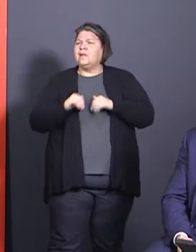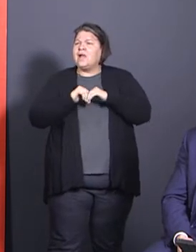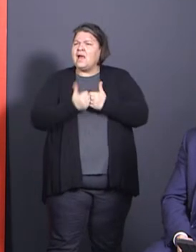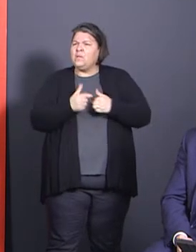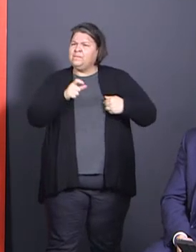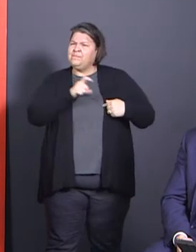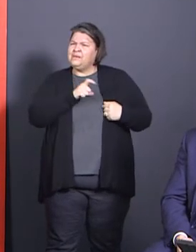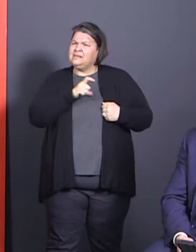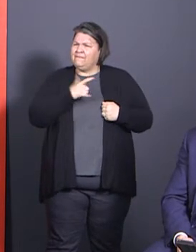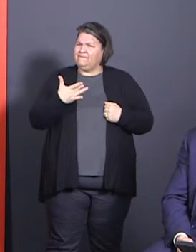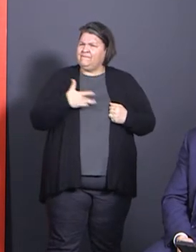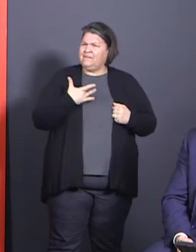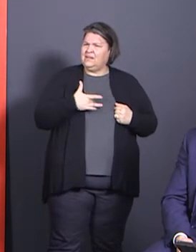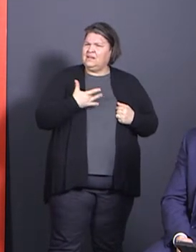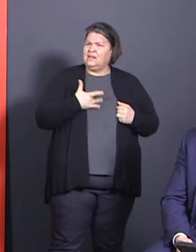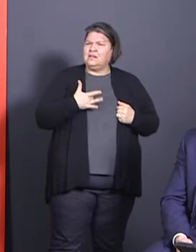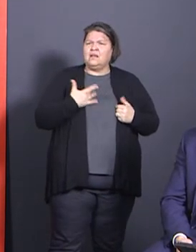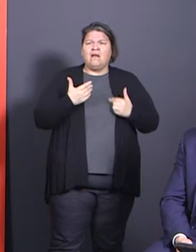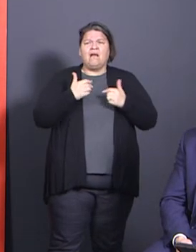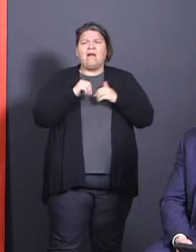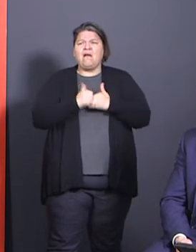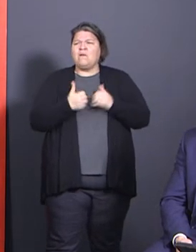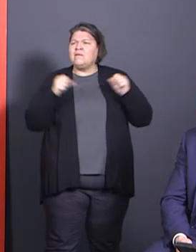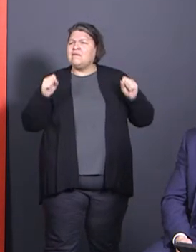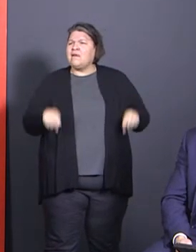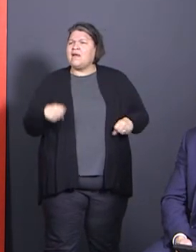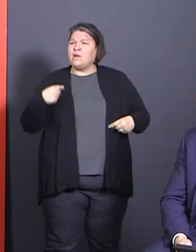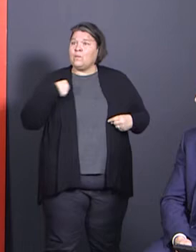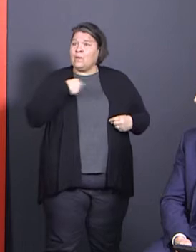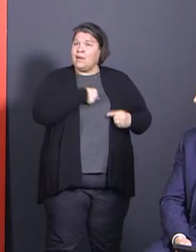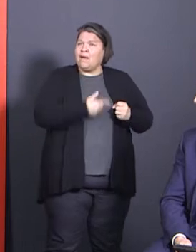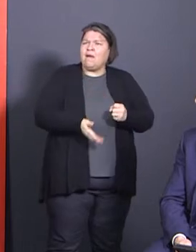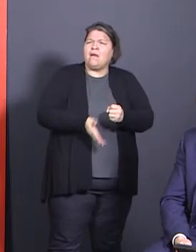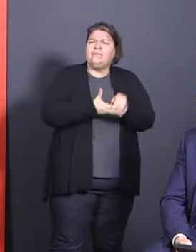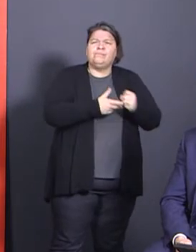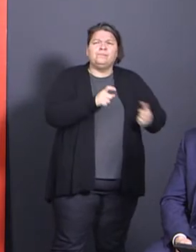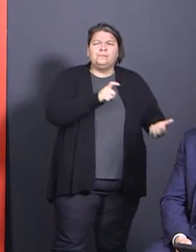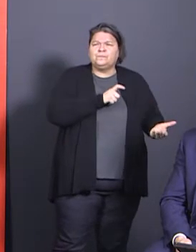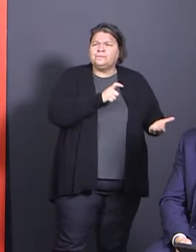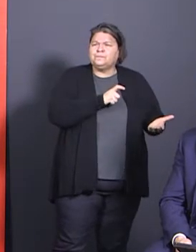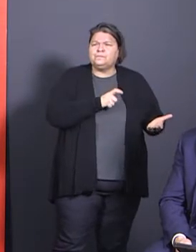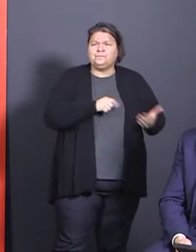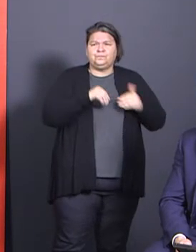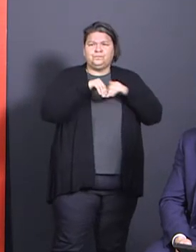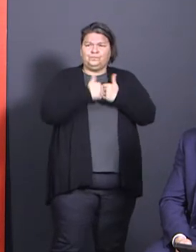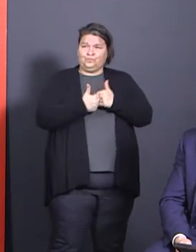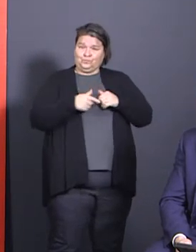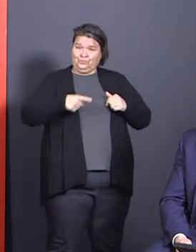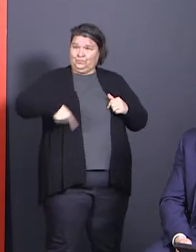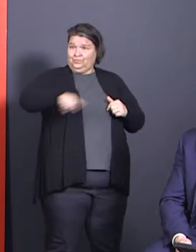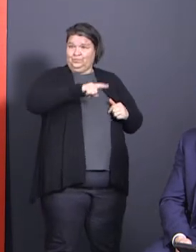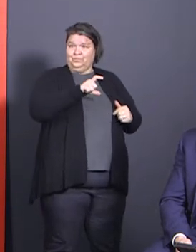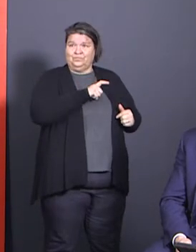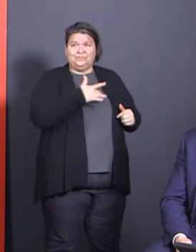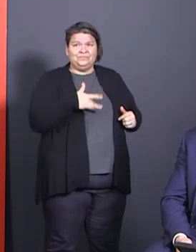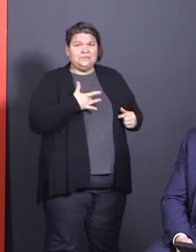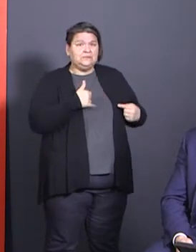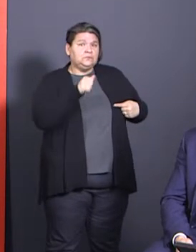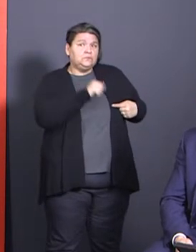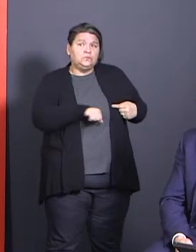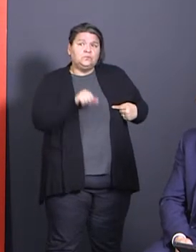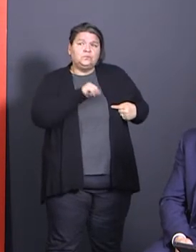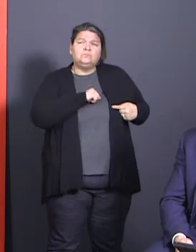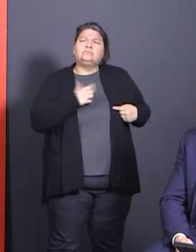they do to help them? What can you think of? And first, tell us a little bit about how the officers are feeling now as they encounter